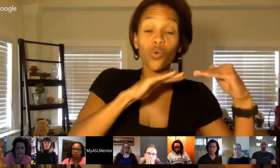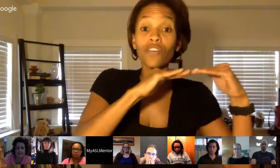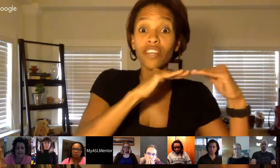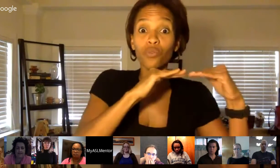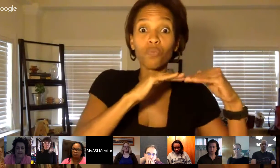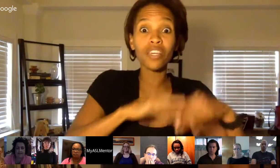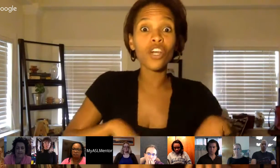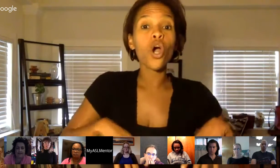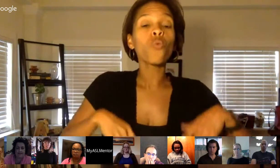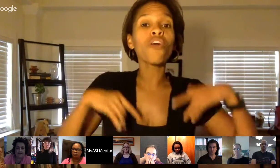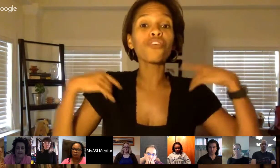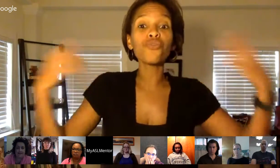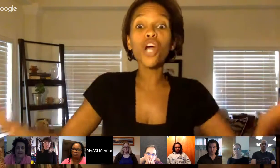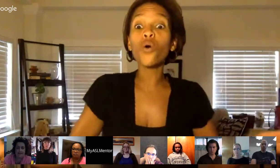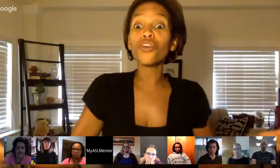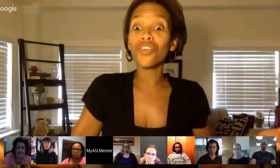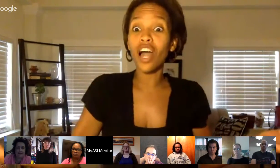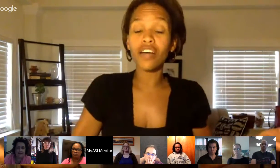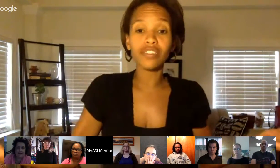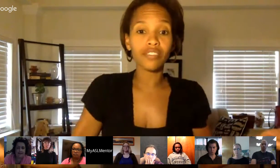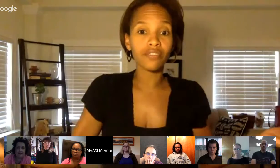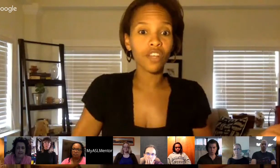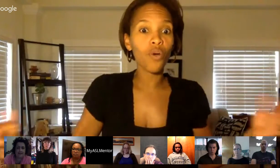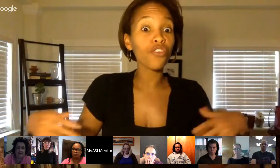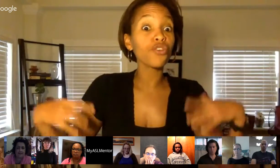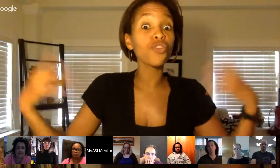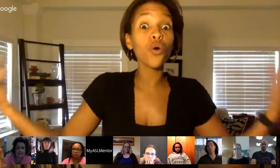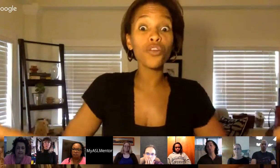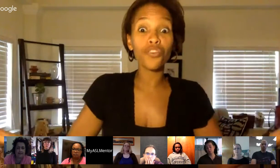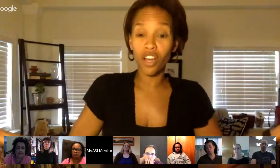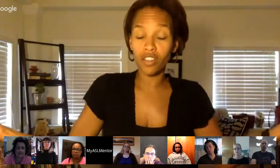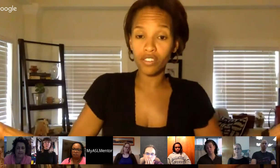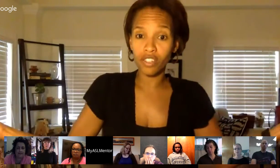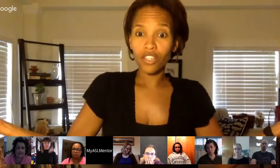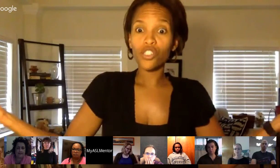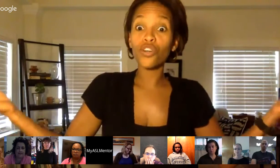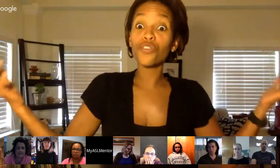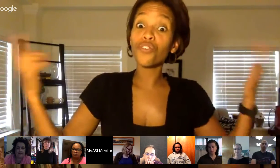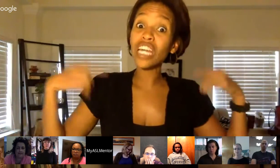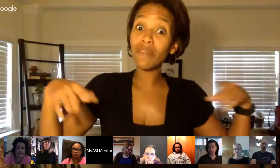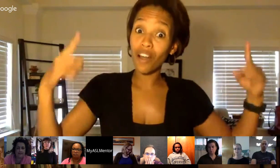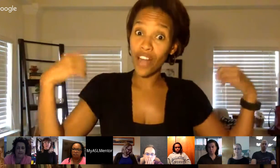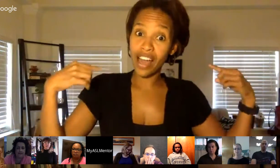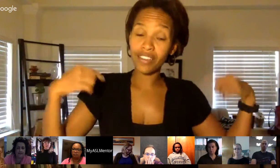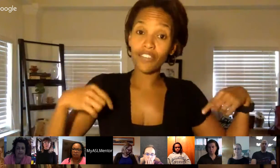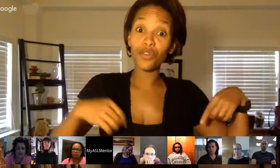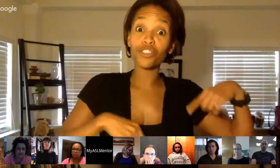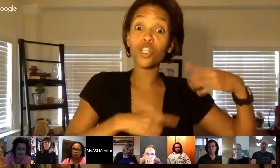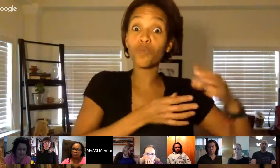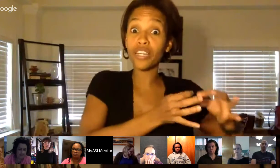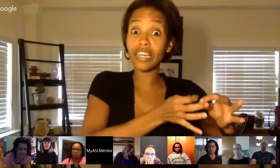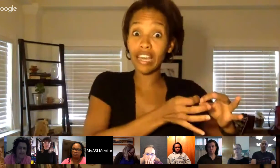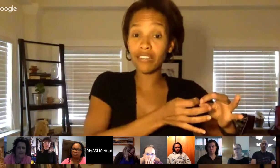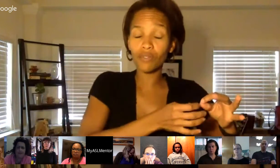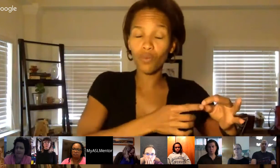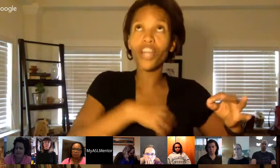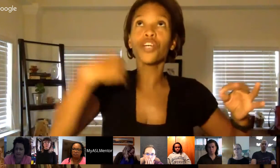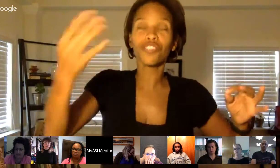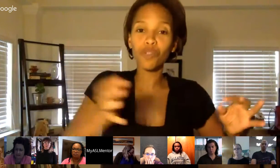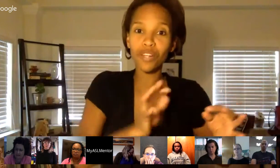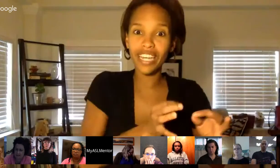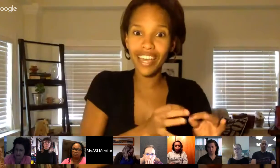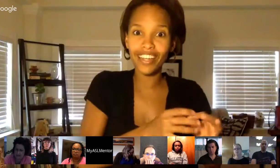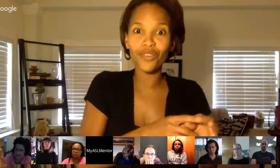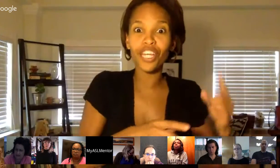English equivalent would be whether you know it or not. Whether you know it or not. So if you think about that, if you're interpreting again, when